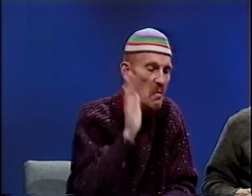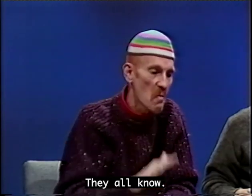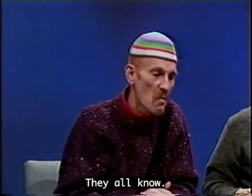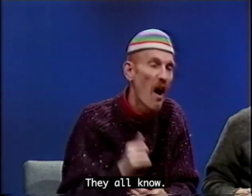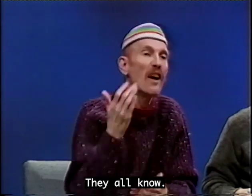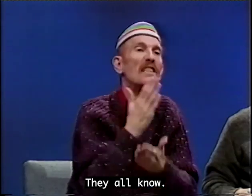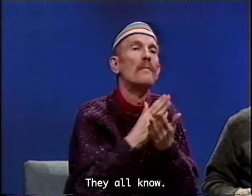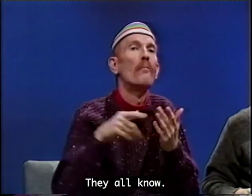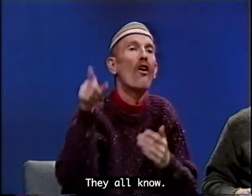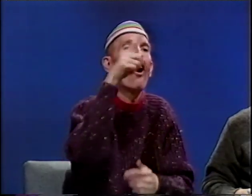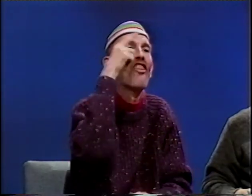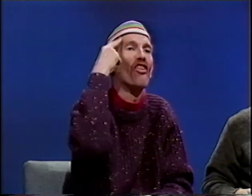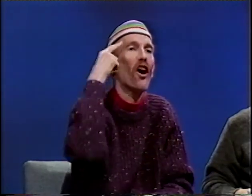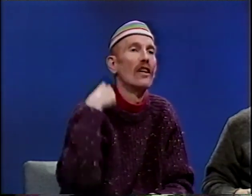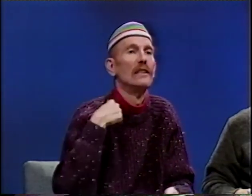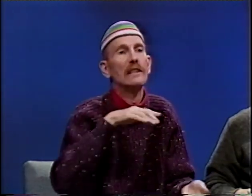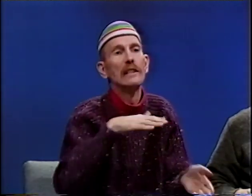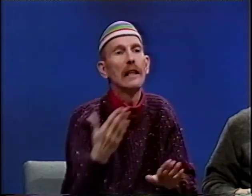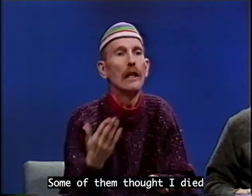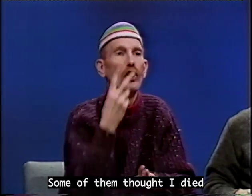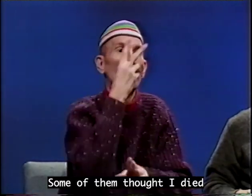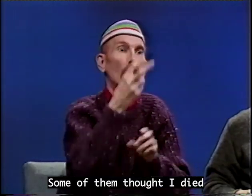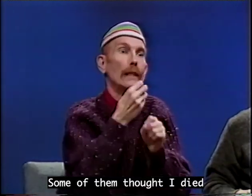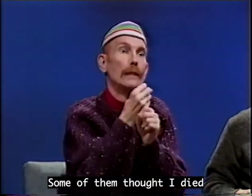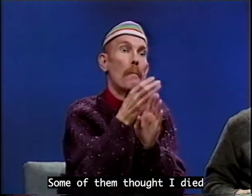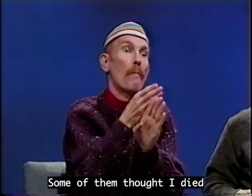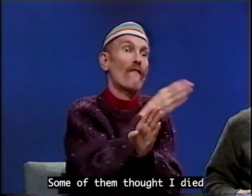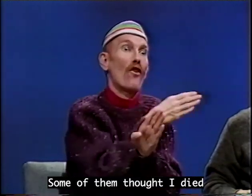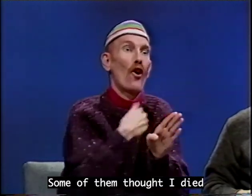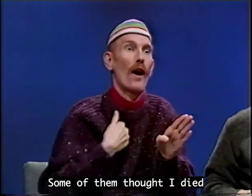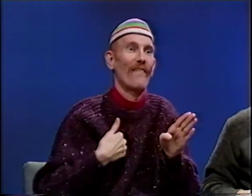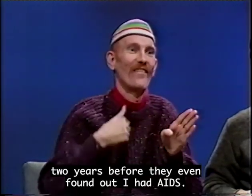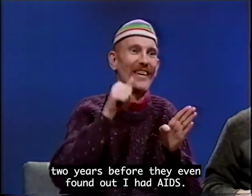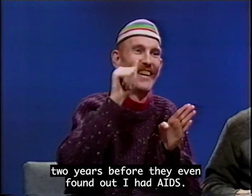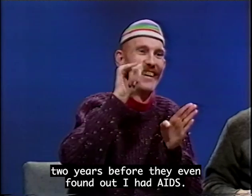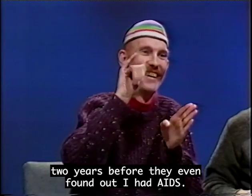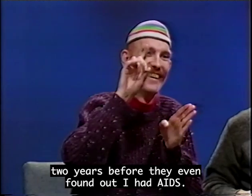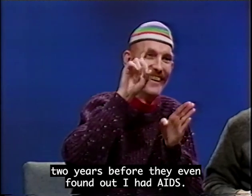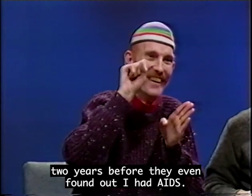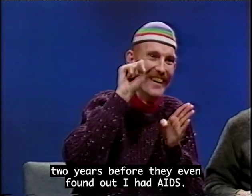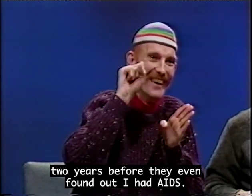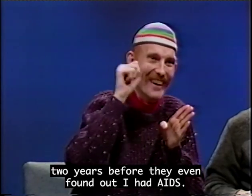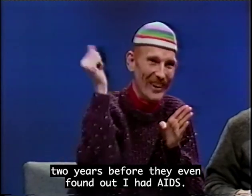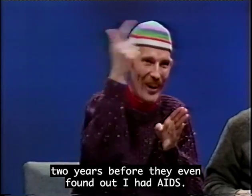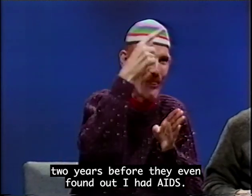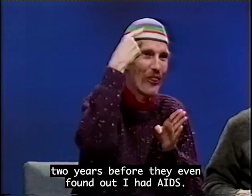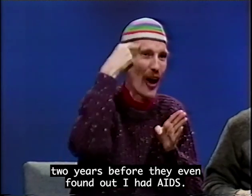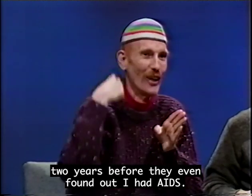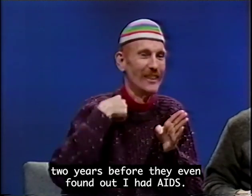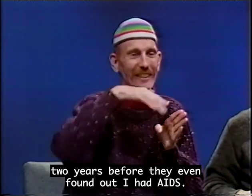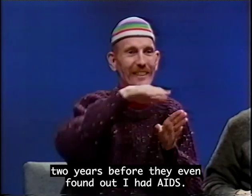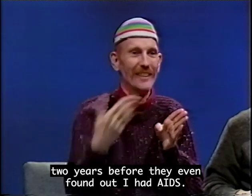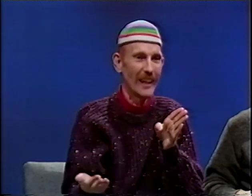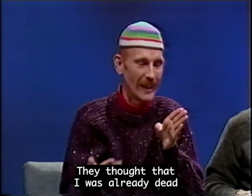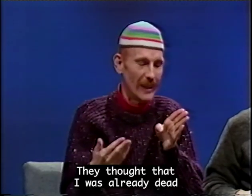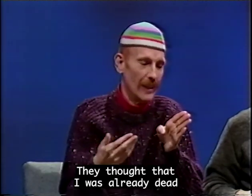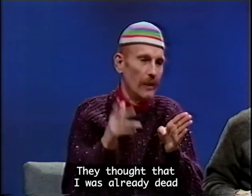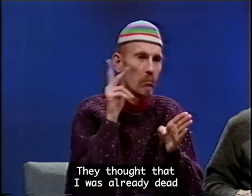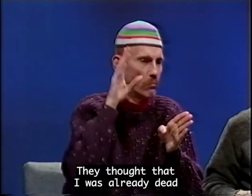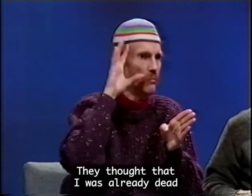They all know. Some of them thought I died 2 years before they even found out I had AIDS. They thought that I was already